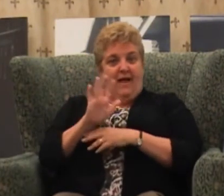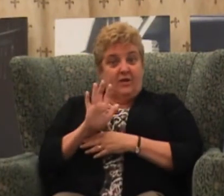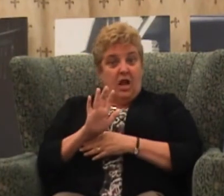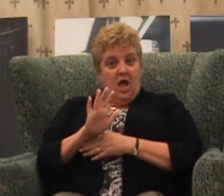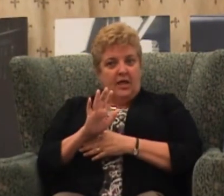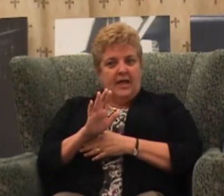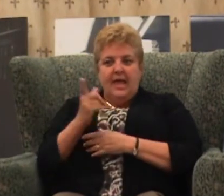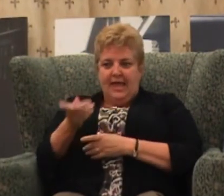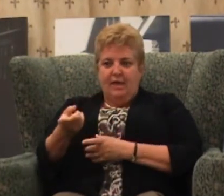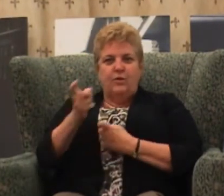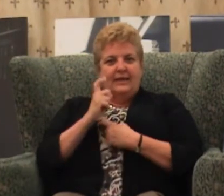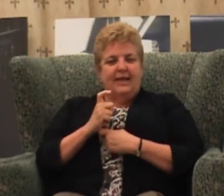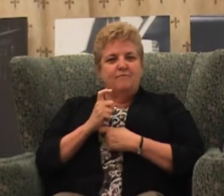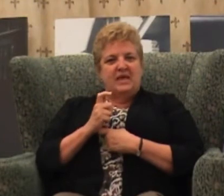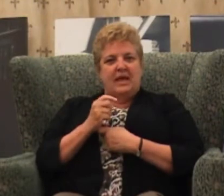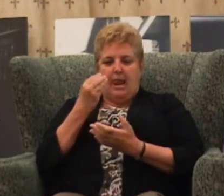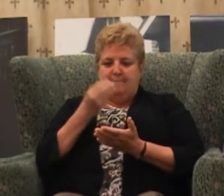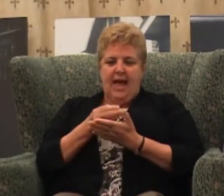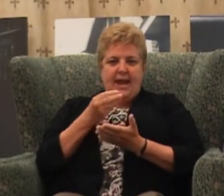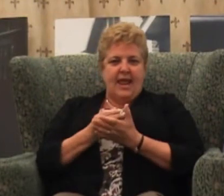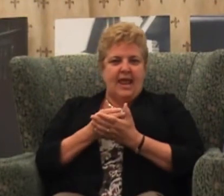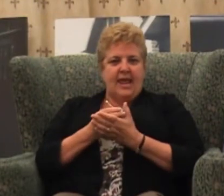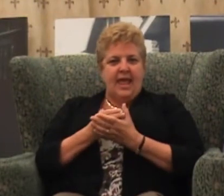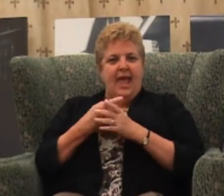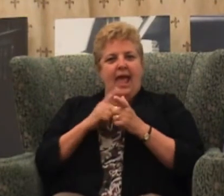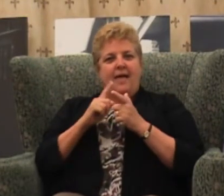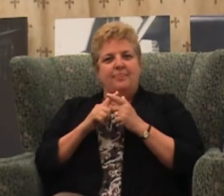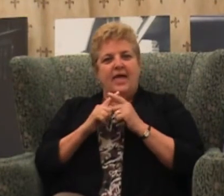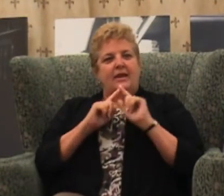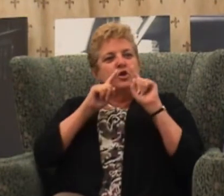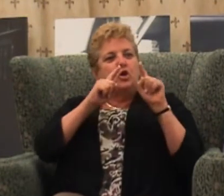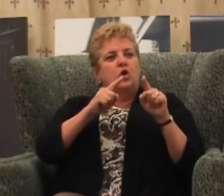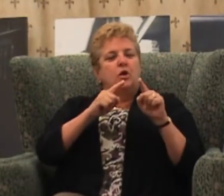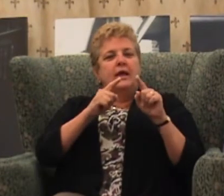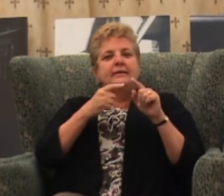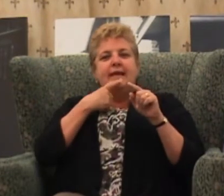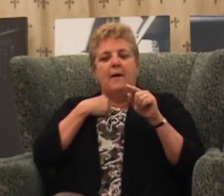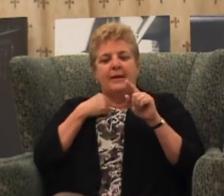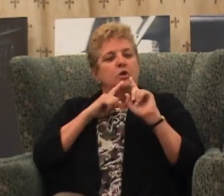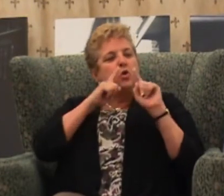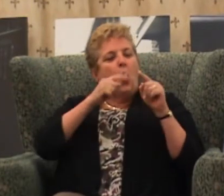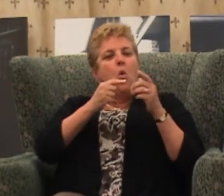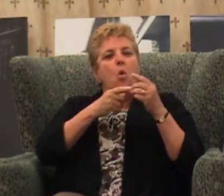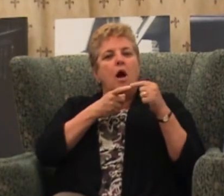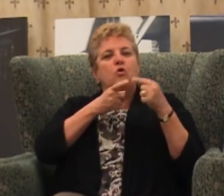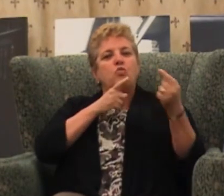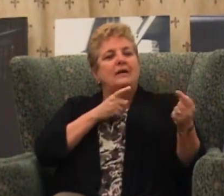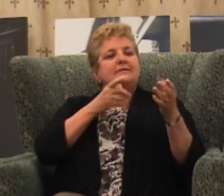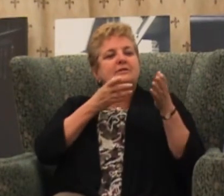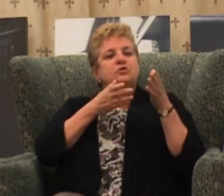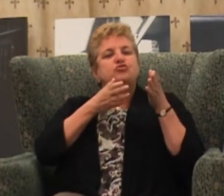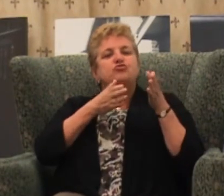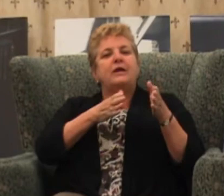give me a fistful of money and run me across the street to get a fifth of brandy, and we would unwind from the day at